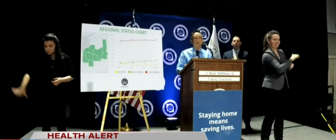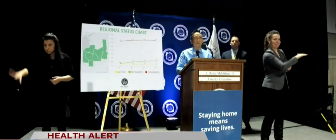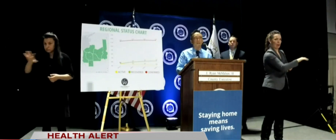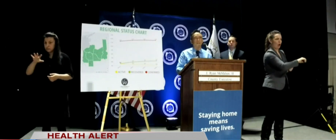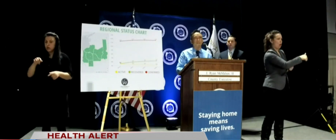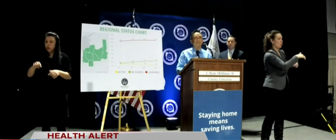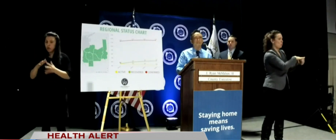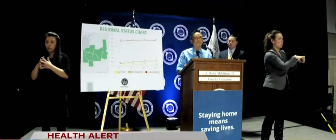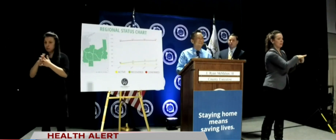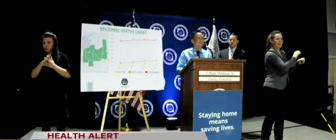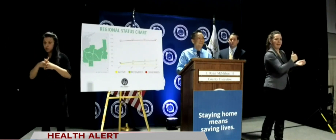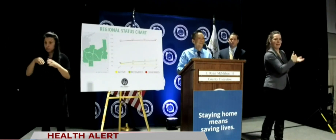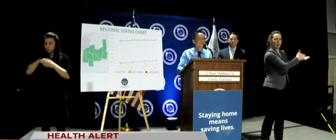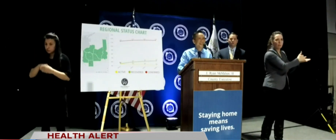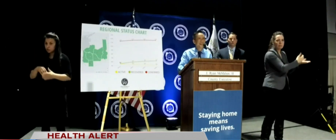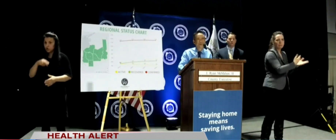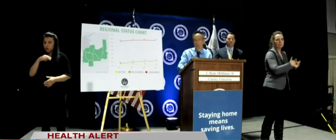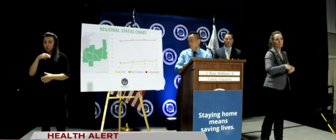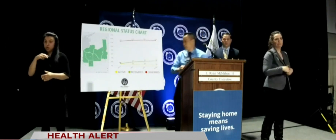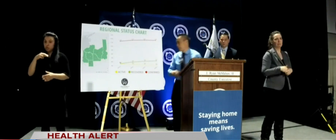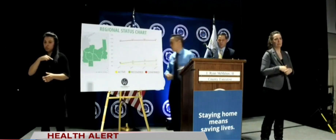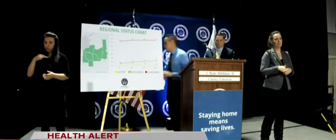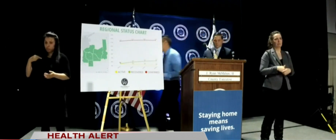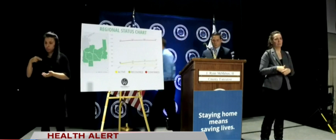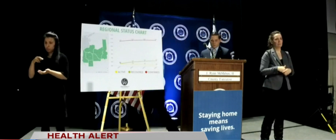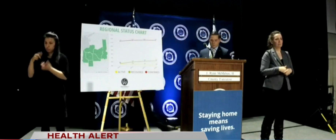Is that it? Thank you.